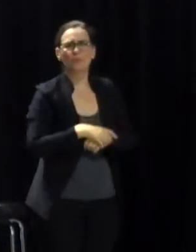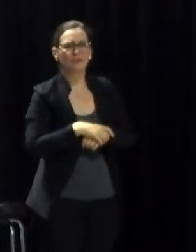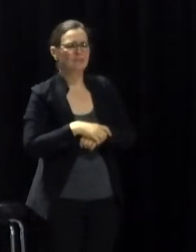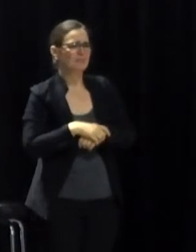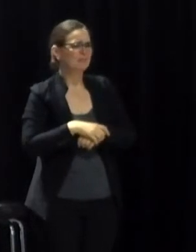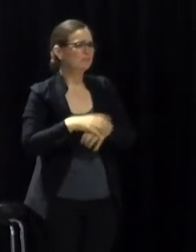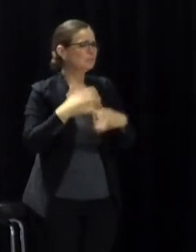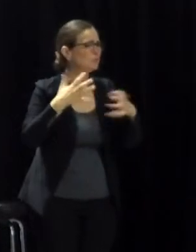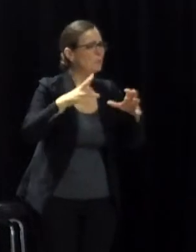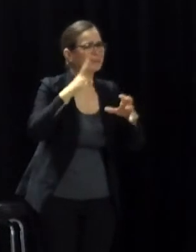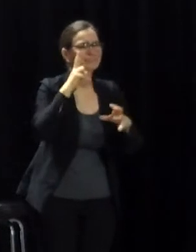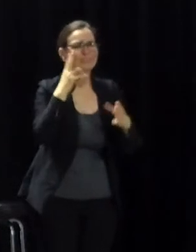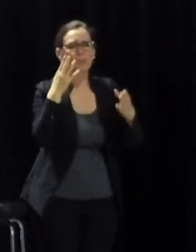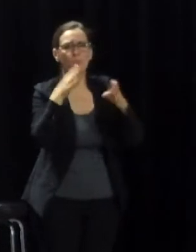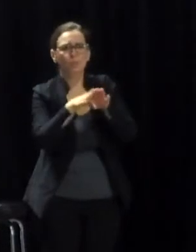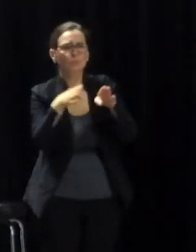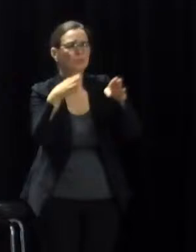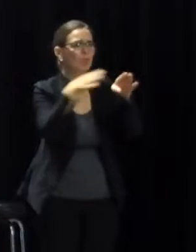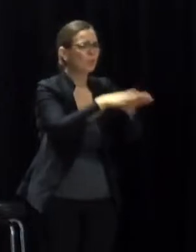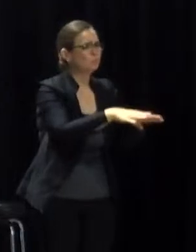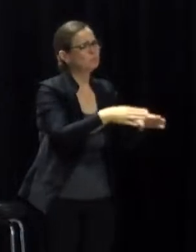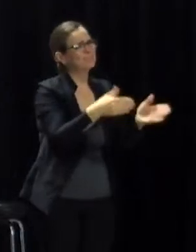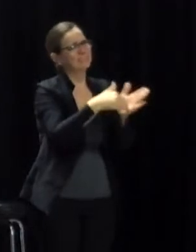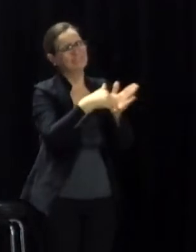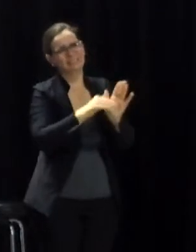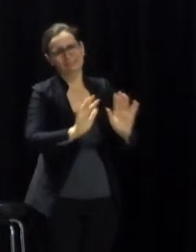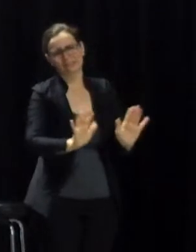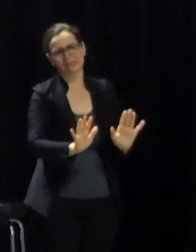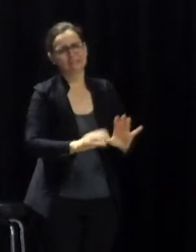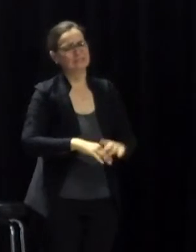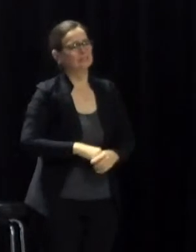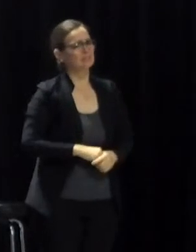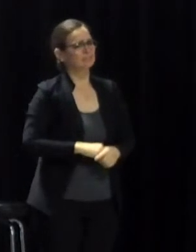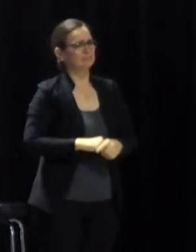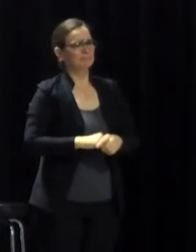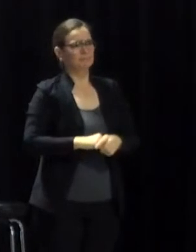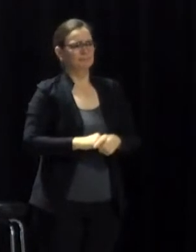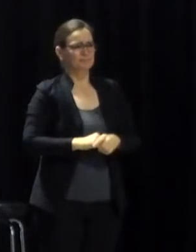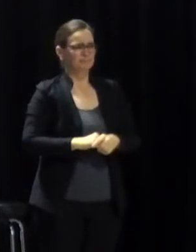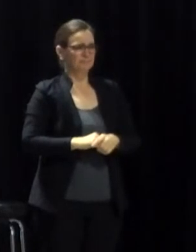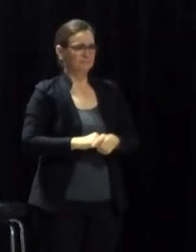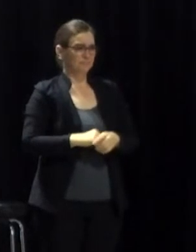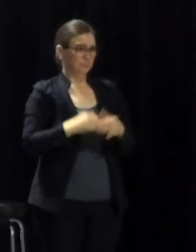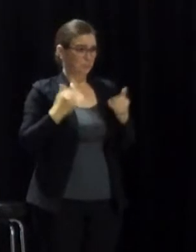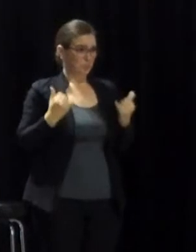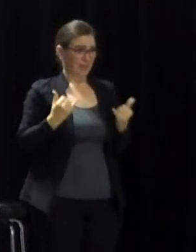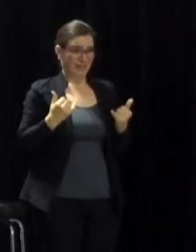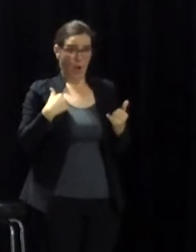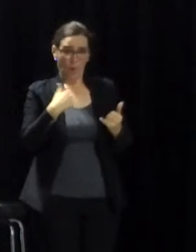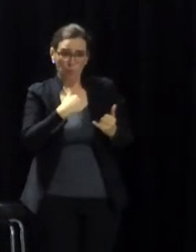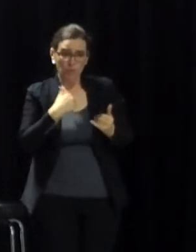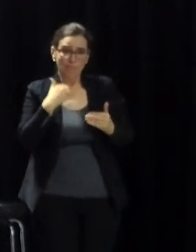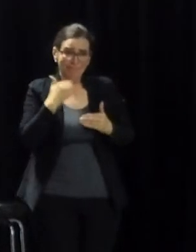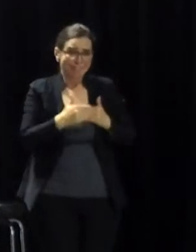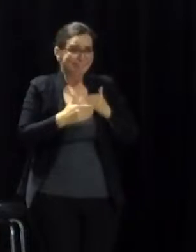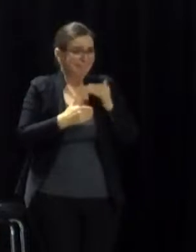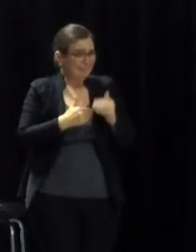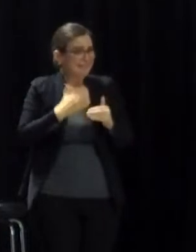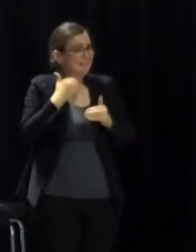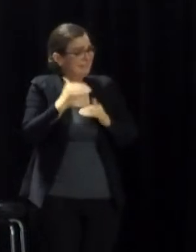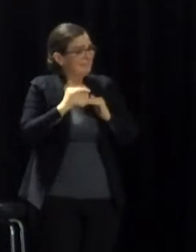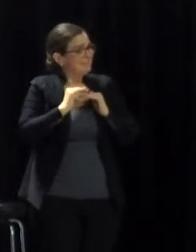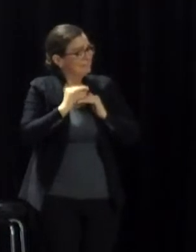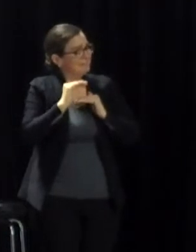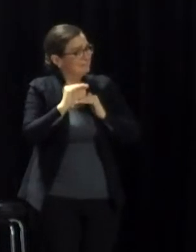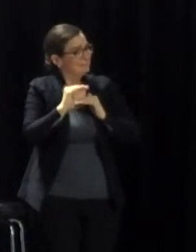these other restrictions that come with that. We aren't there. We're not close to there right now,